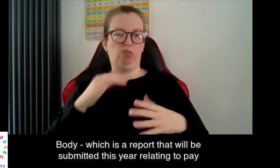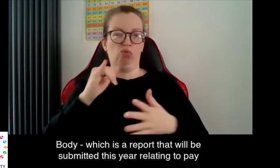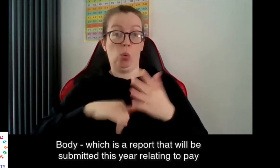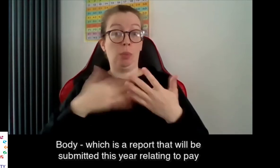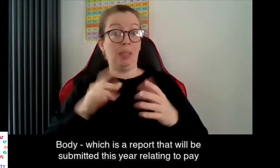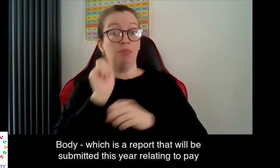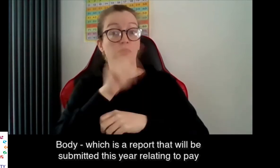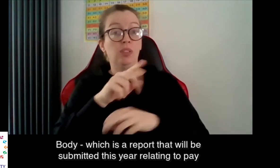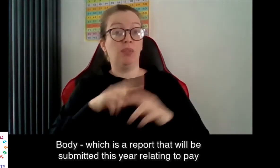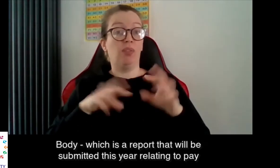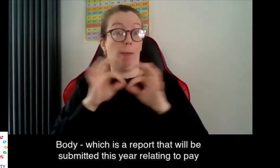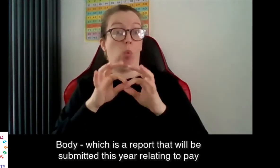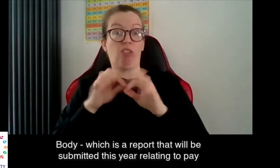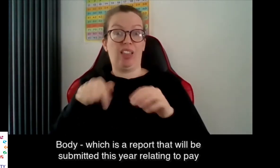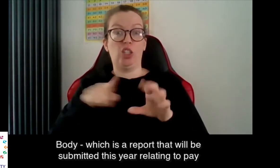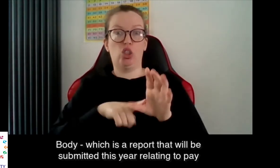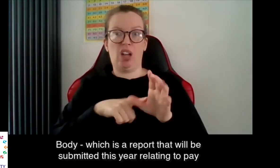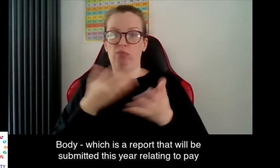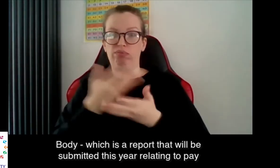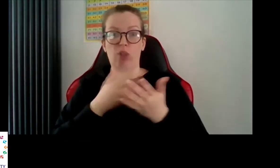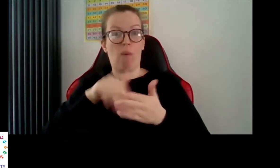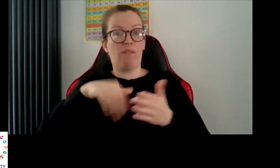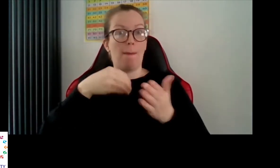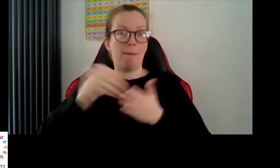report that will be submitted this year relating to pay.